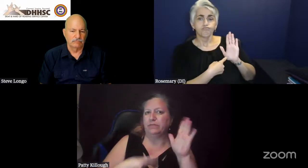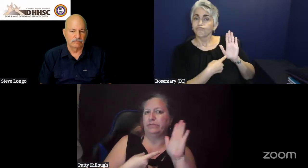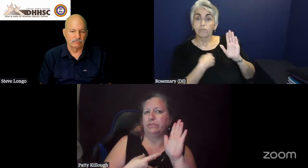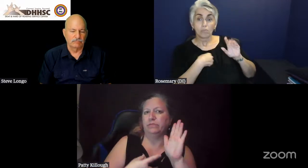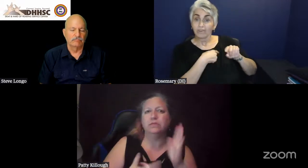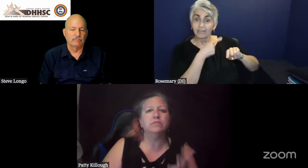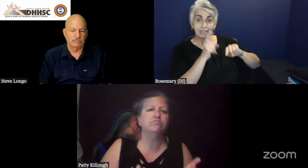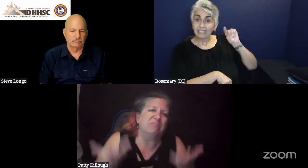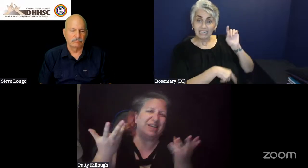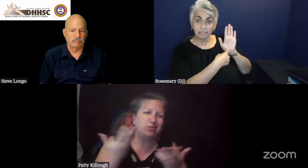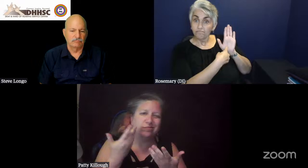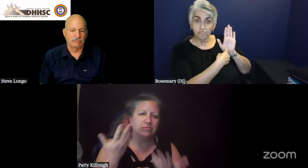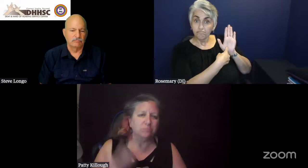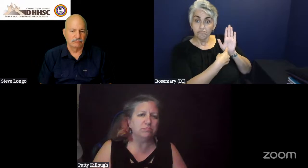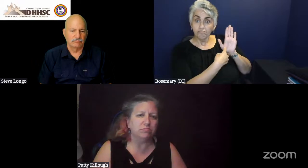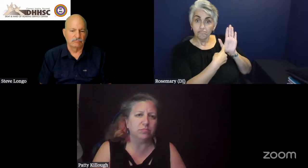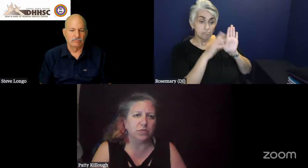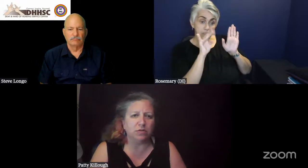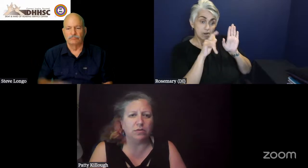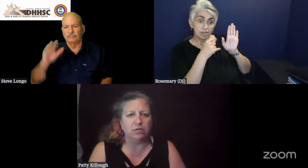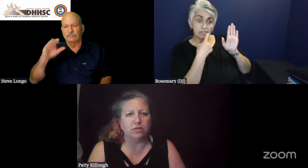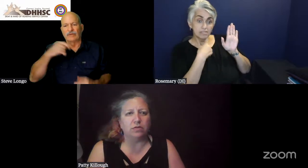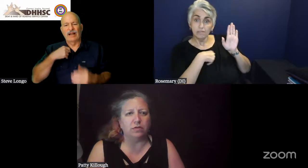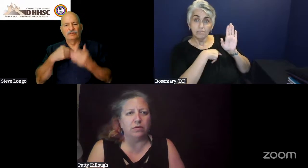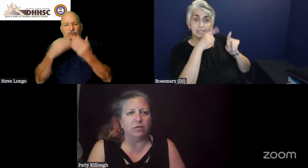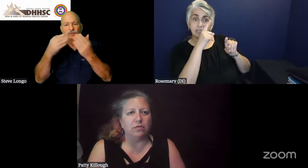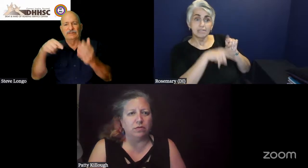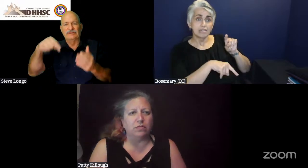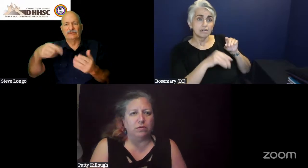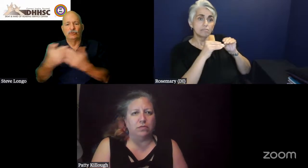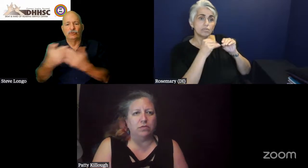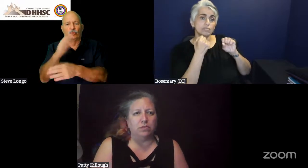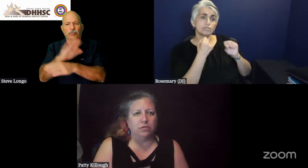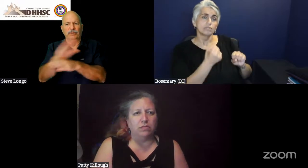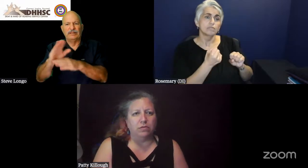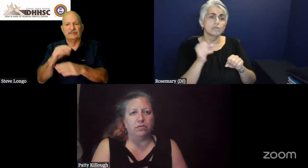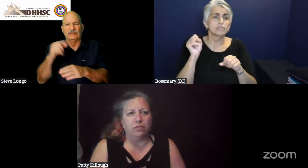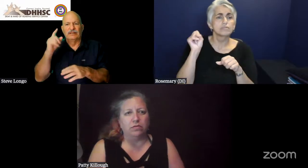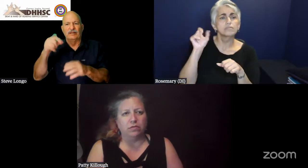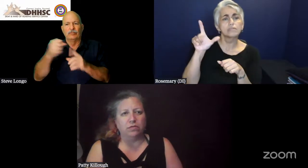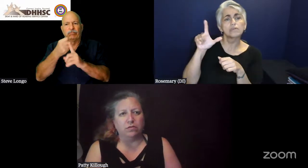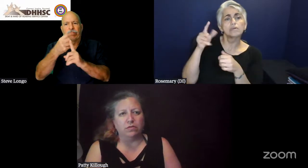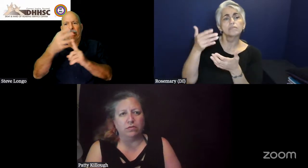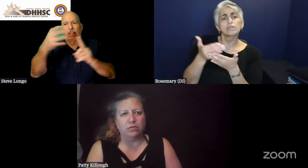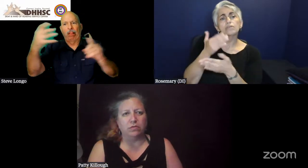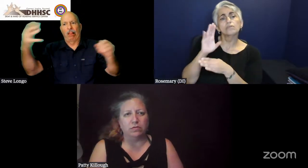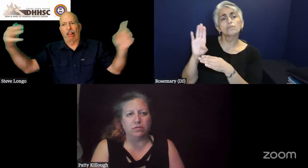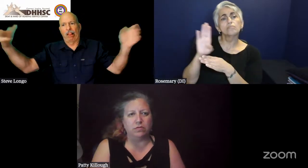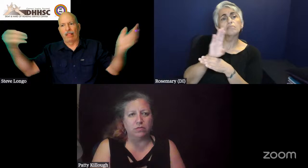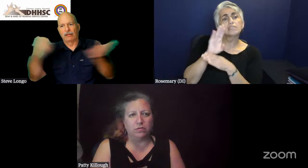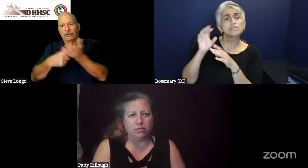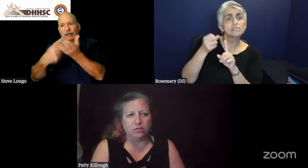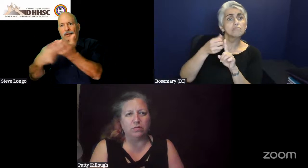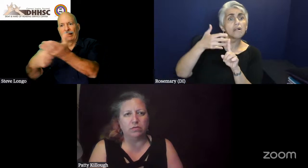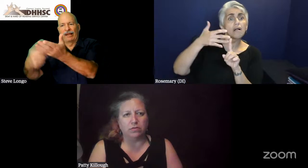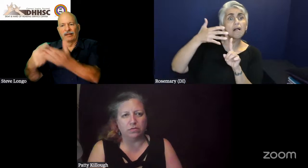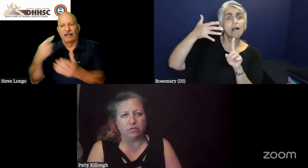we see, if they see people taking advantage, or if we do, we can say, oh, look, this is not allowed.